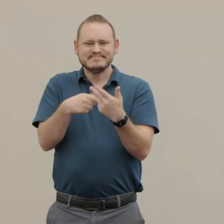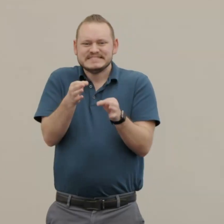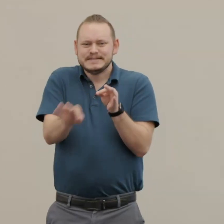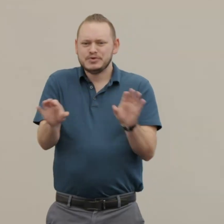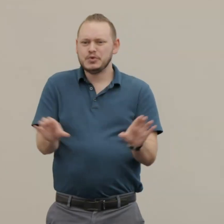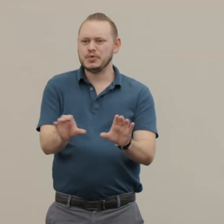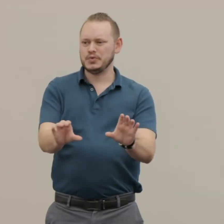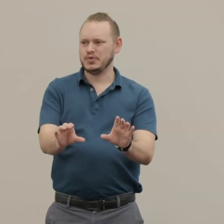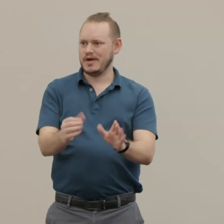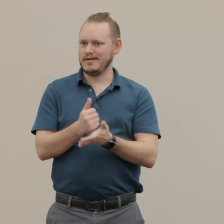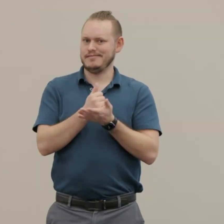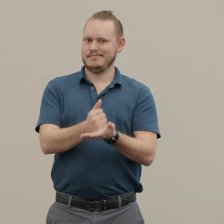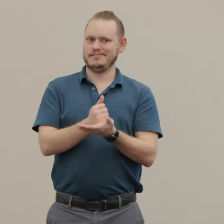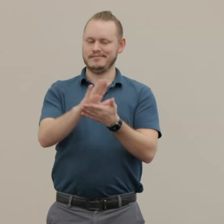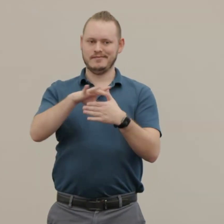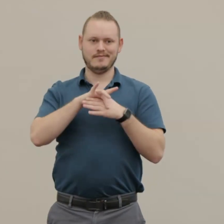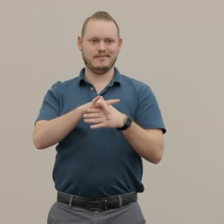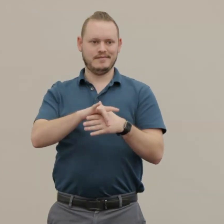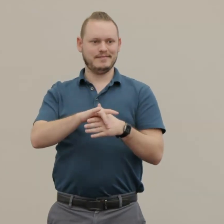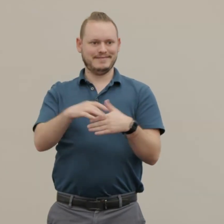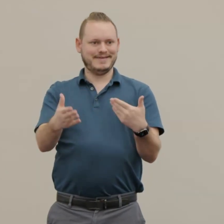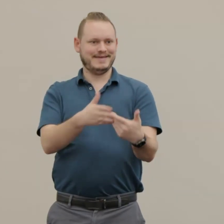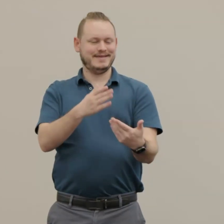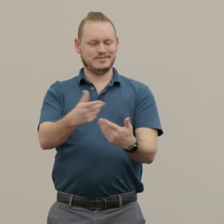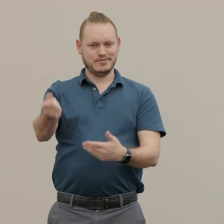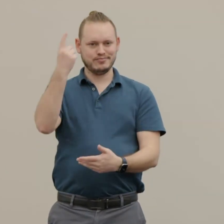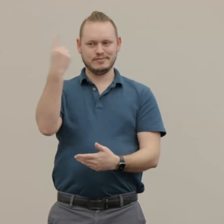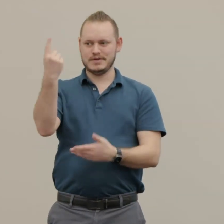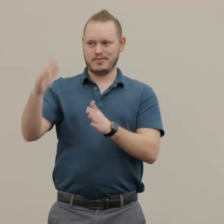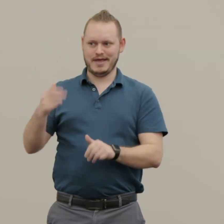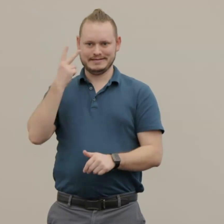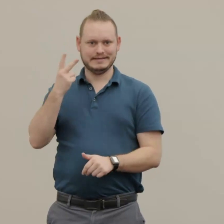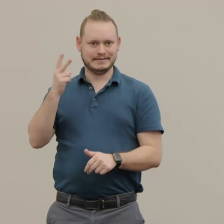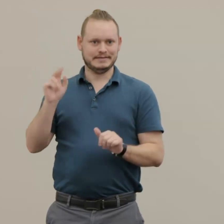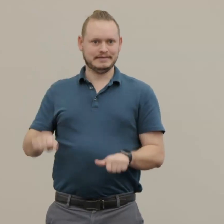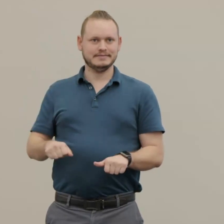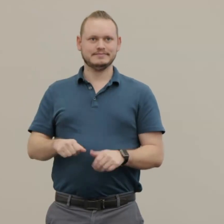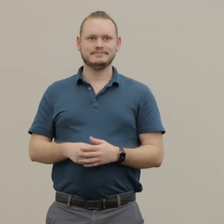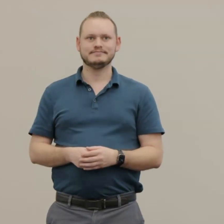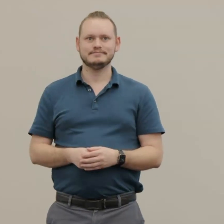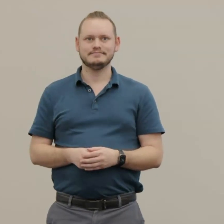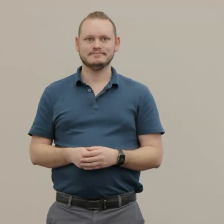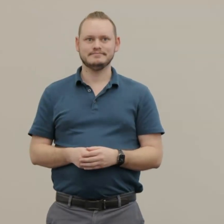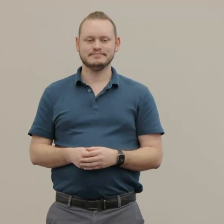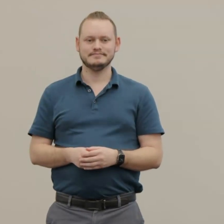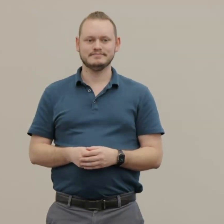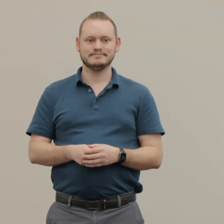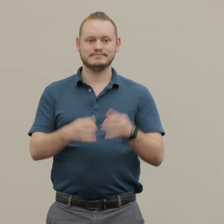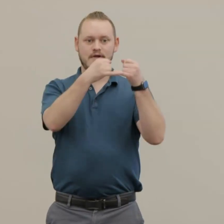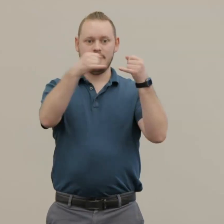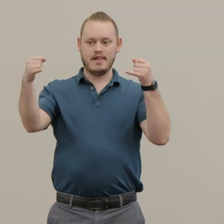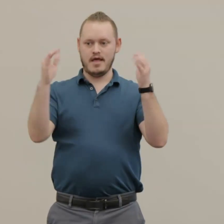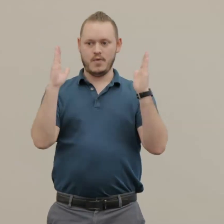do to make your content easier for a person that can see to read. 65 characters or less per